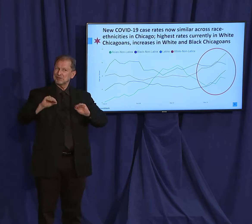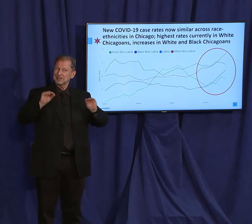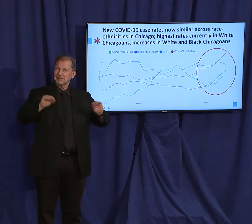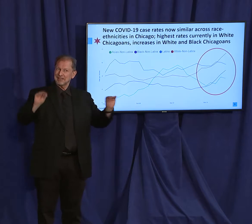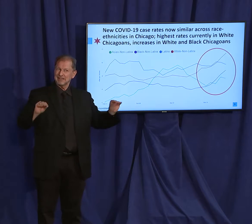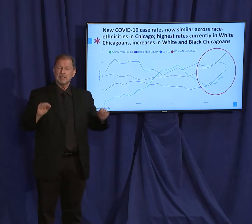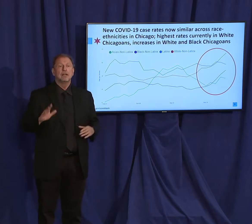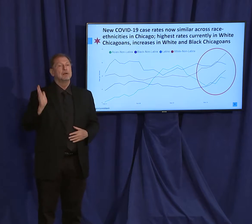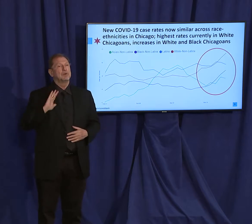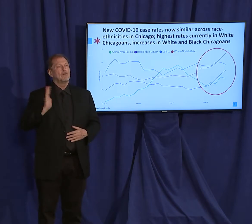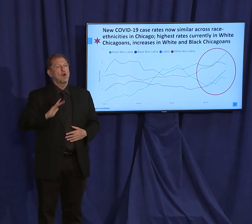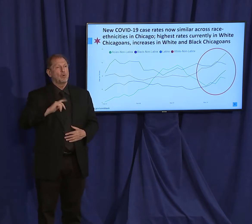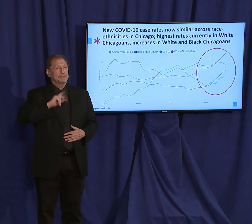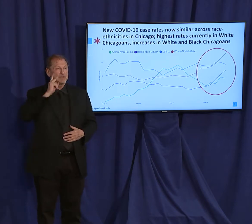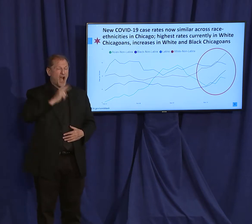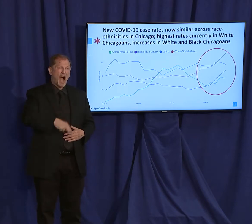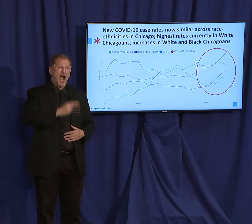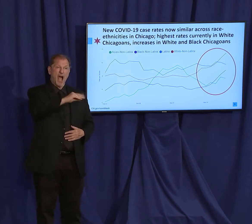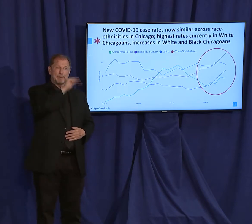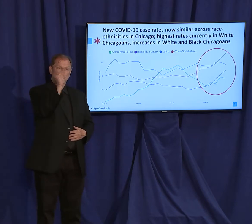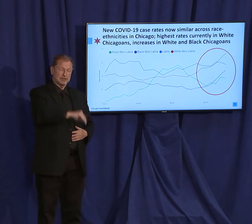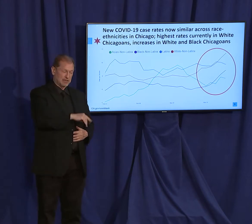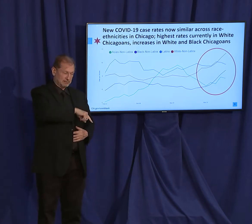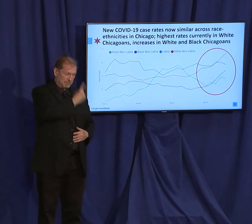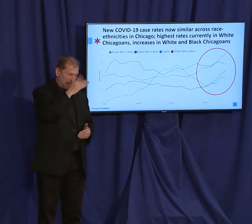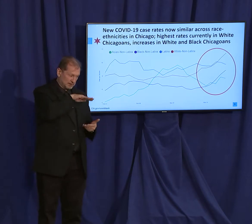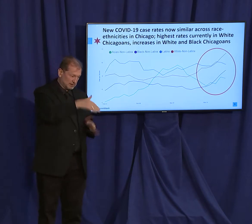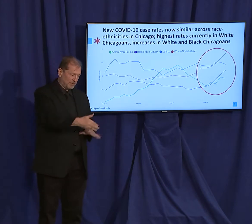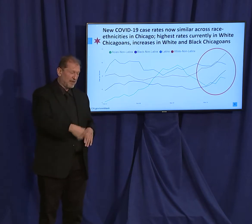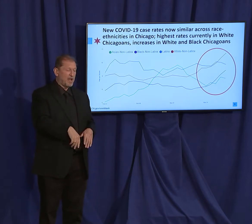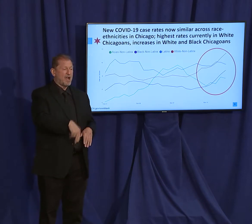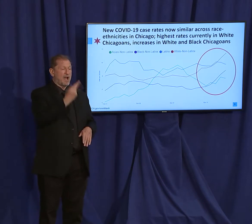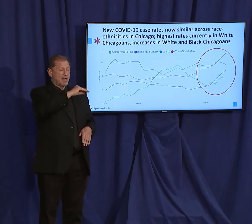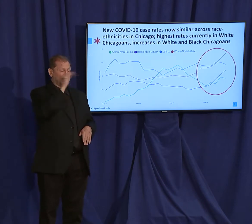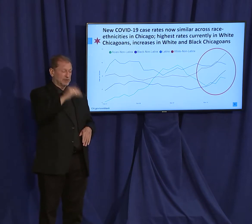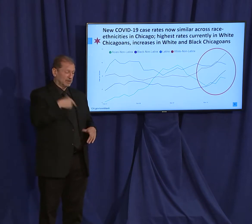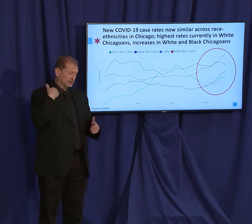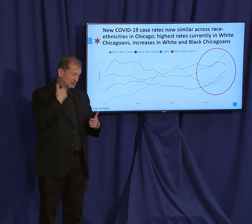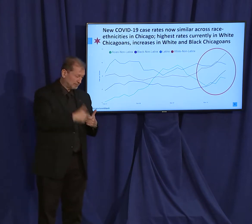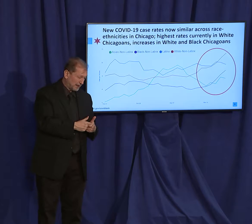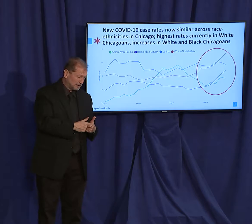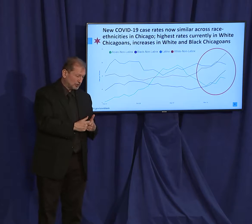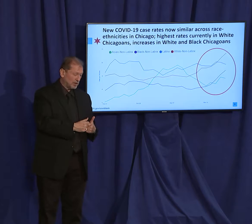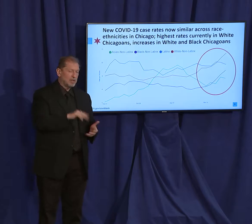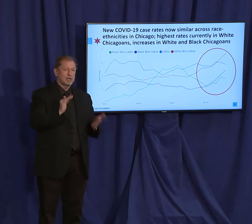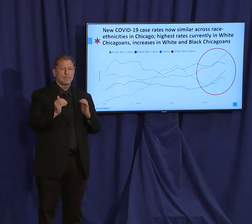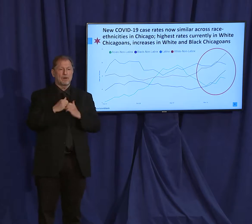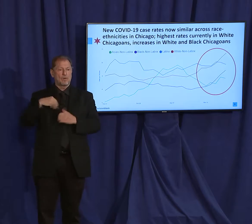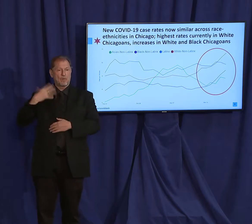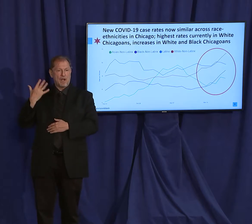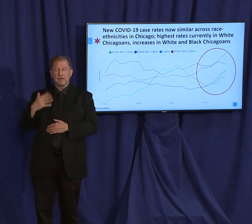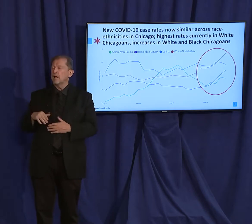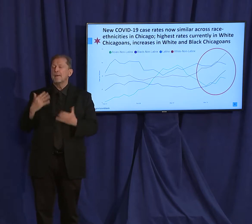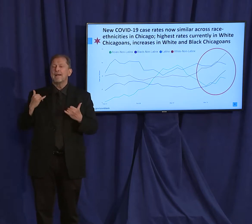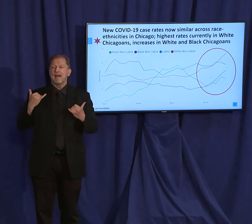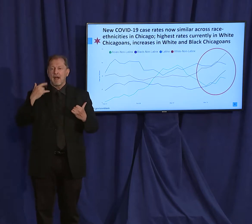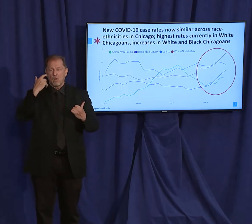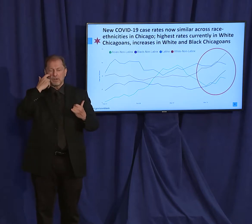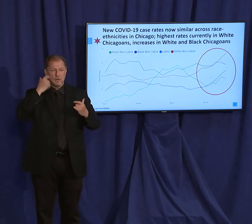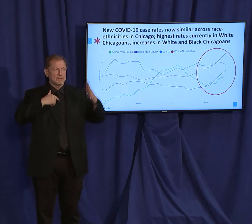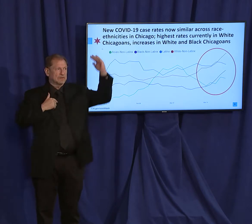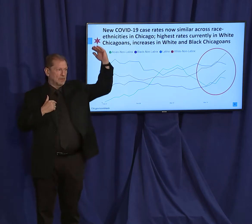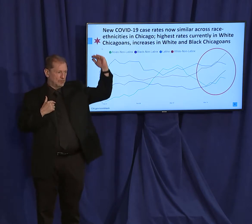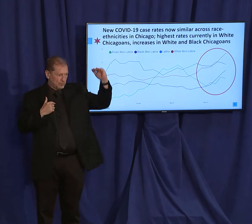of deaths in Black Chicagoans and very disproportionately high rates of cases in Latinx Chicagoans. We now have seen those